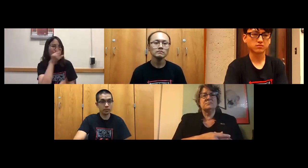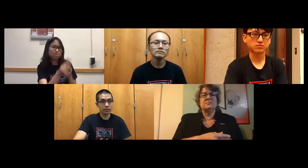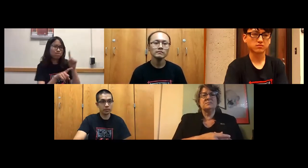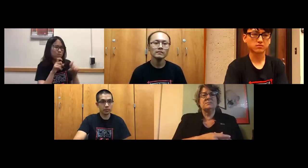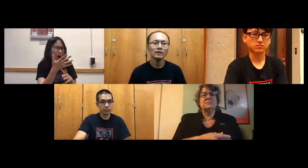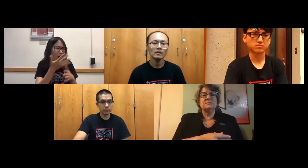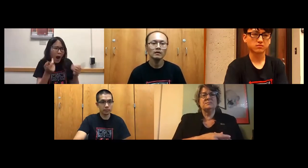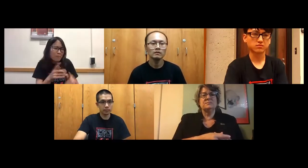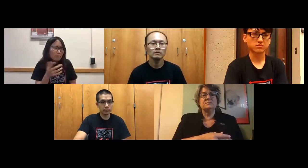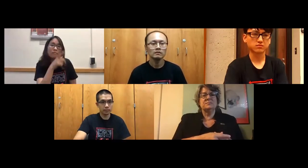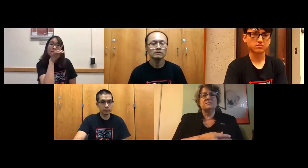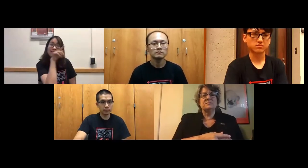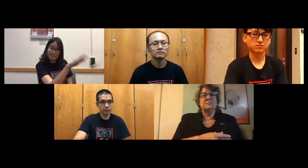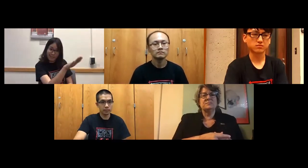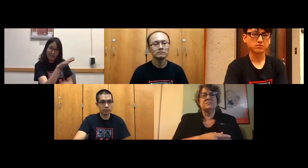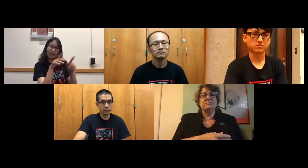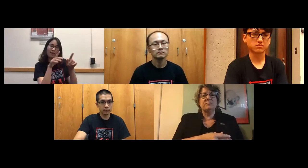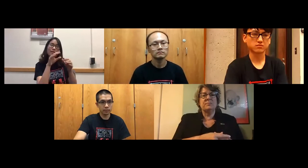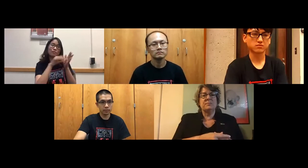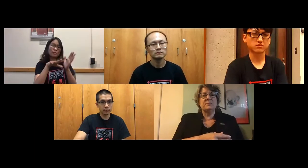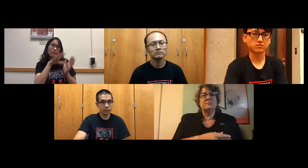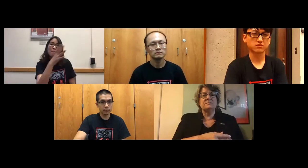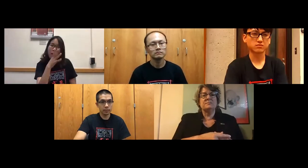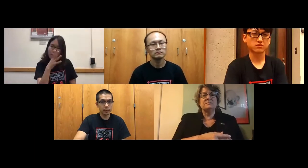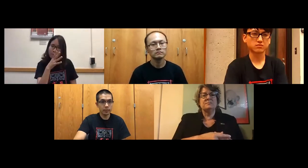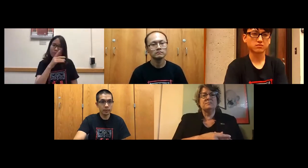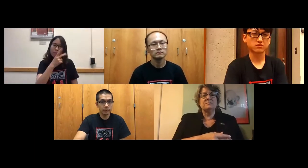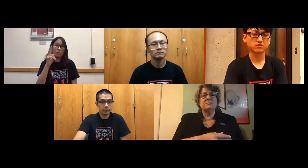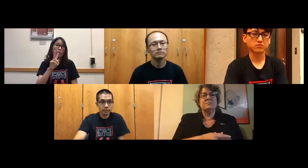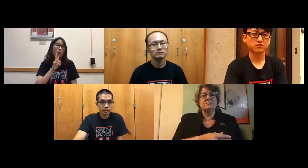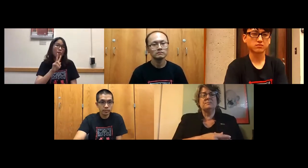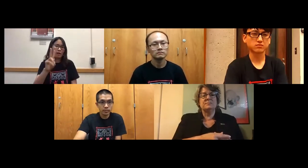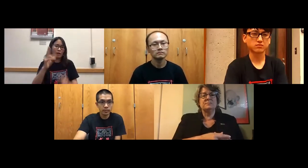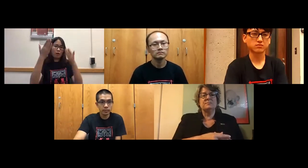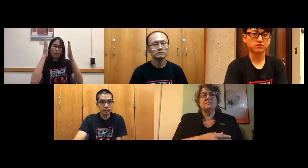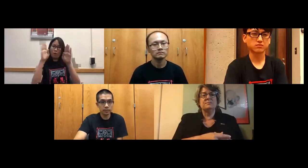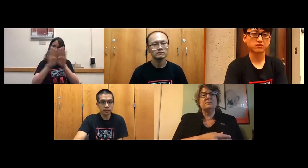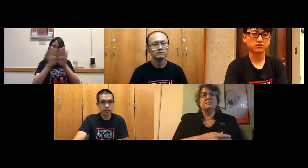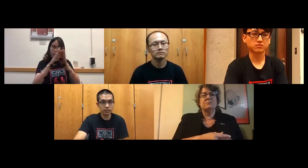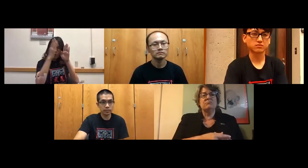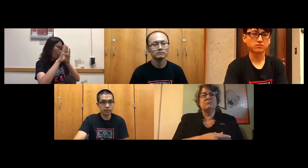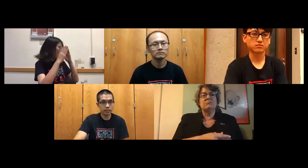I was so curious about what this meant because it was deafness plus something else going on. And so